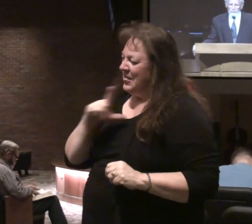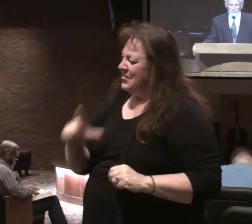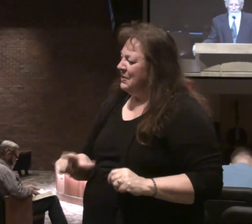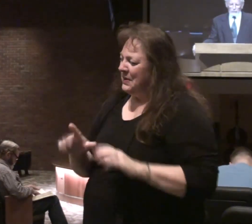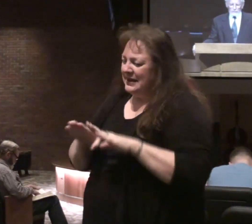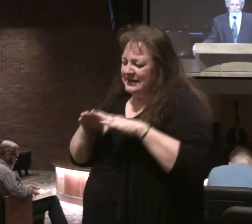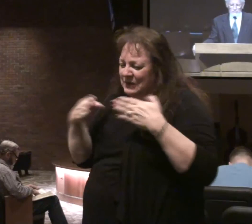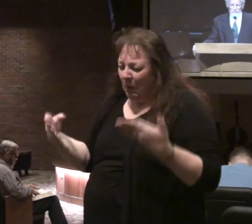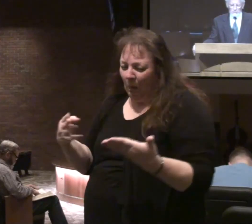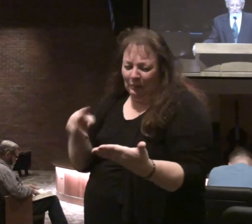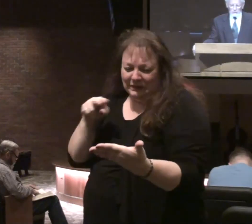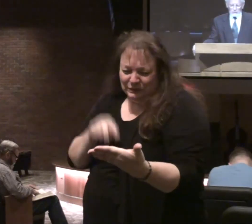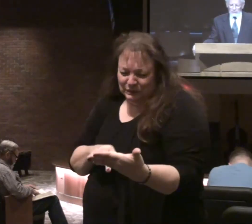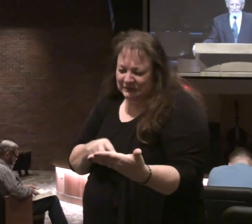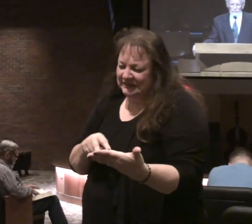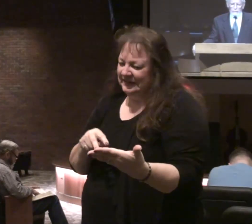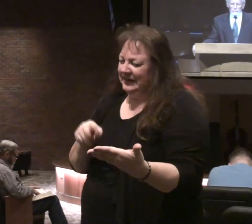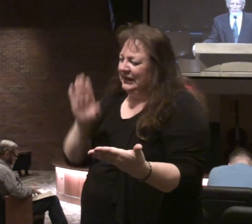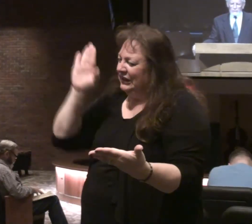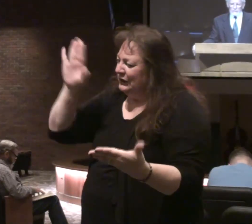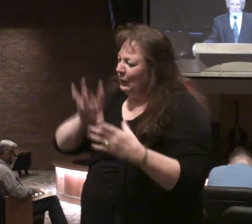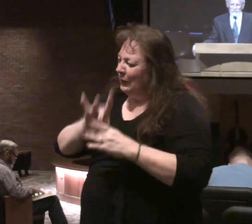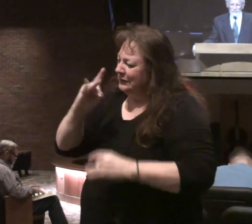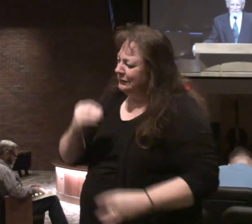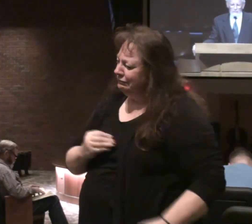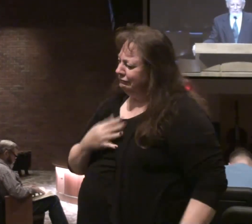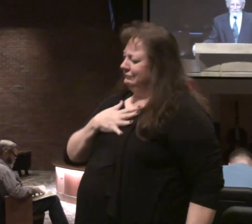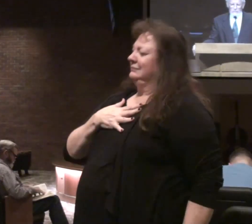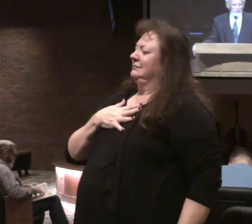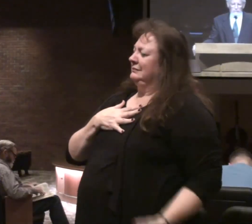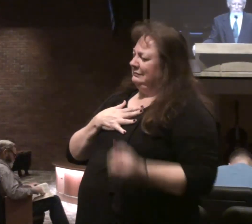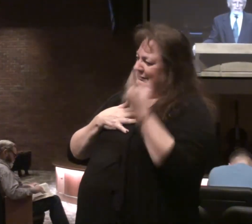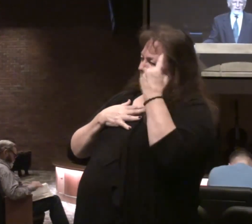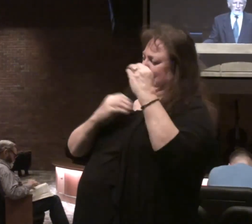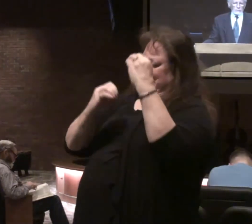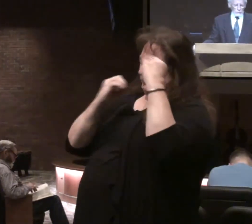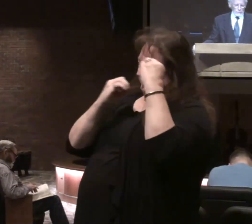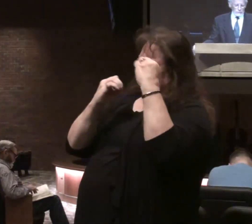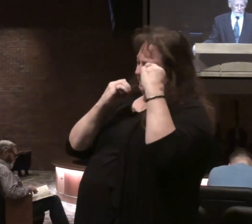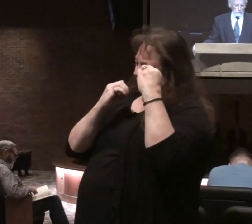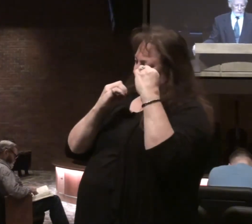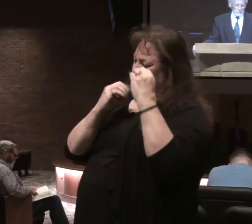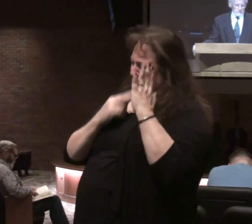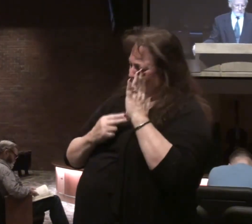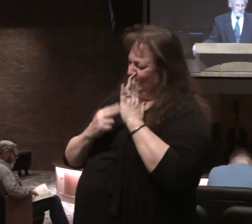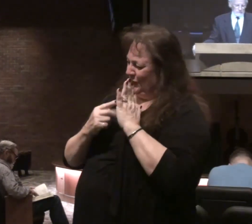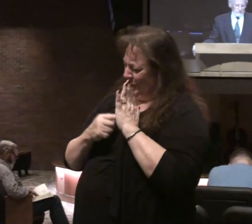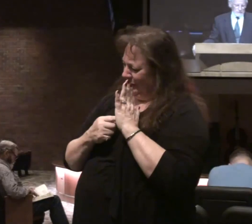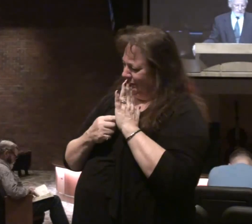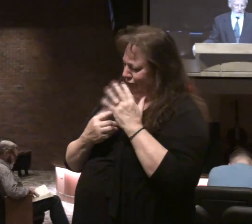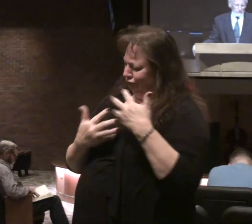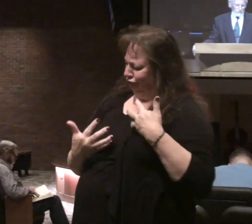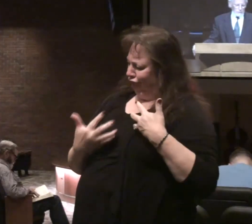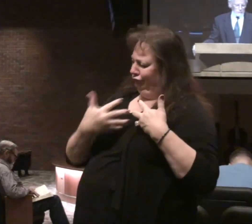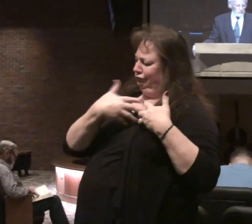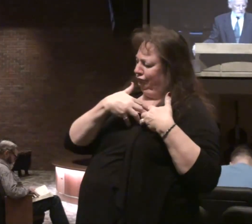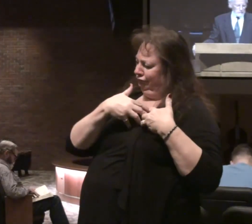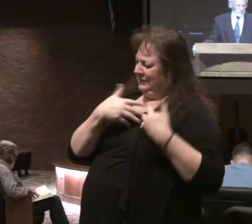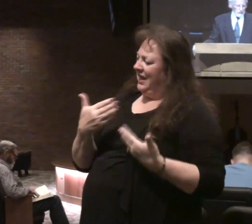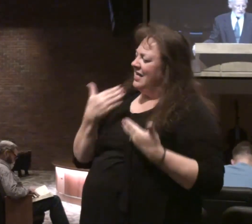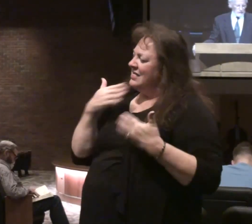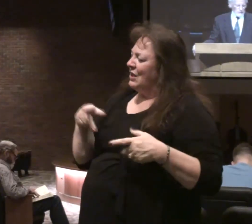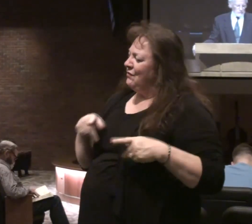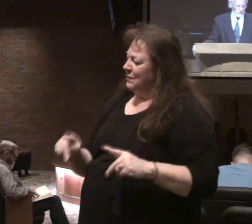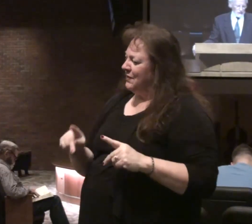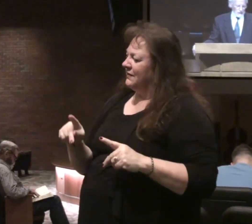open book for us. We have your Spirit to teach us these truths. Thank you for the privilege